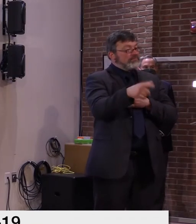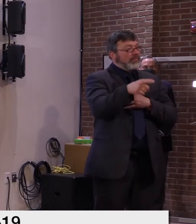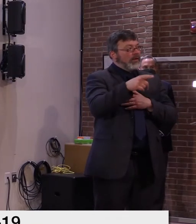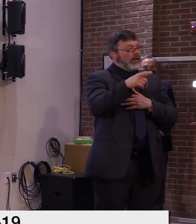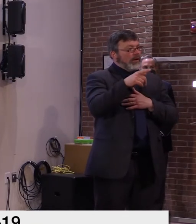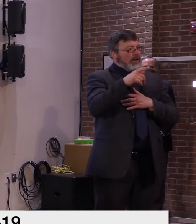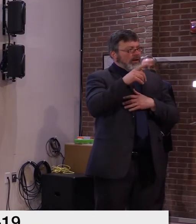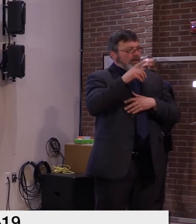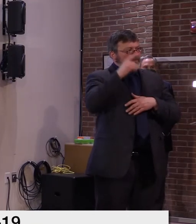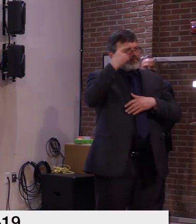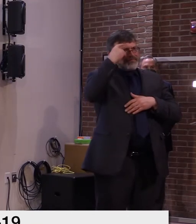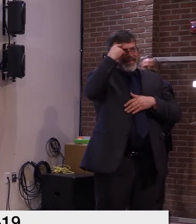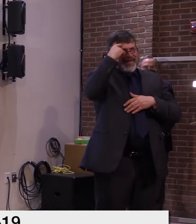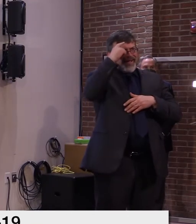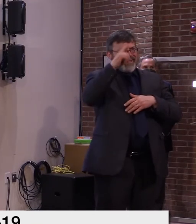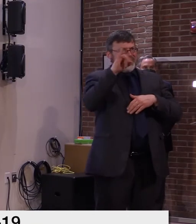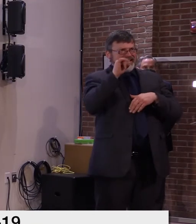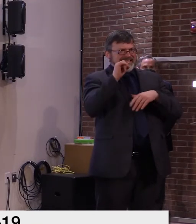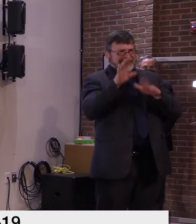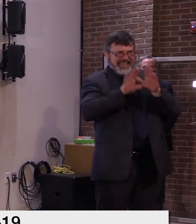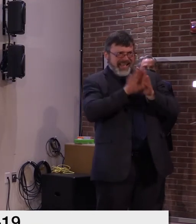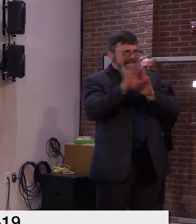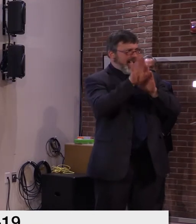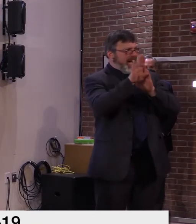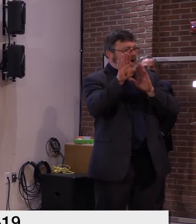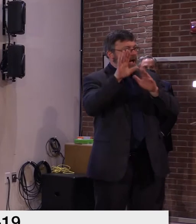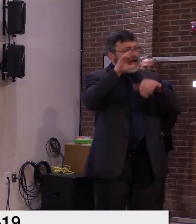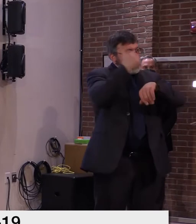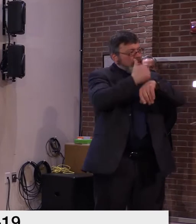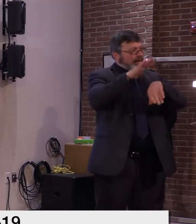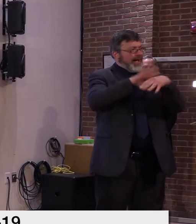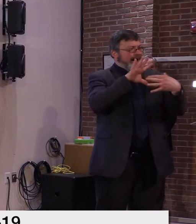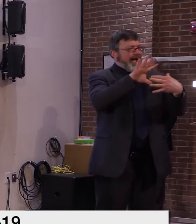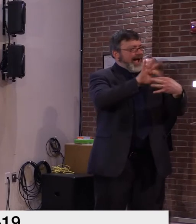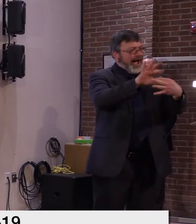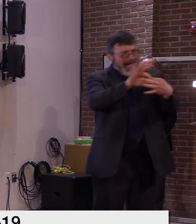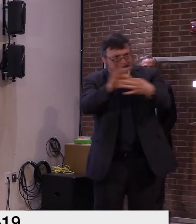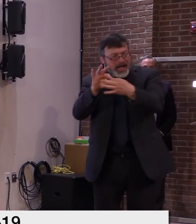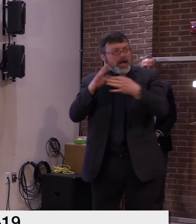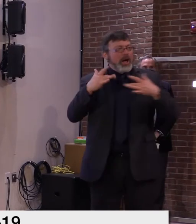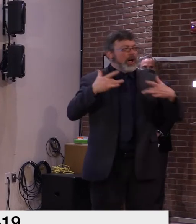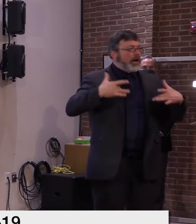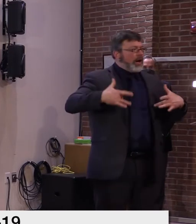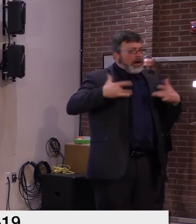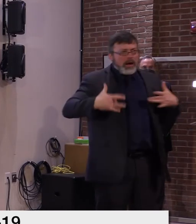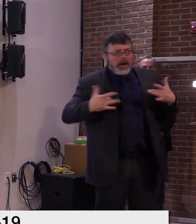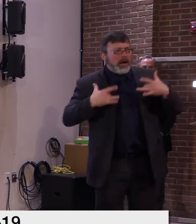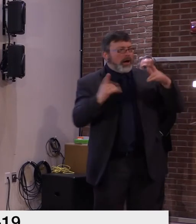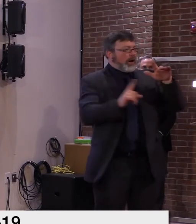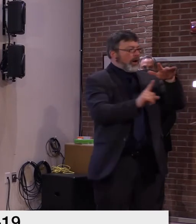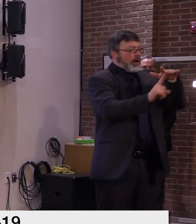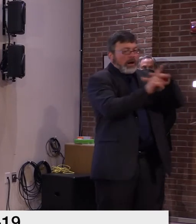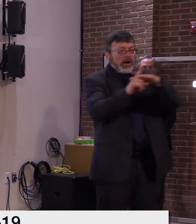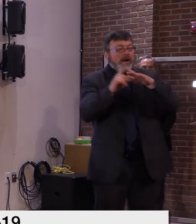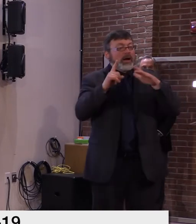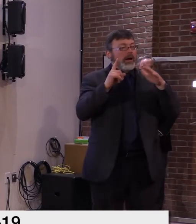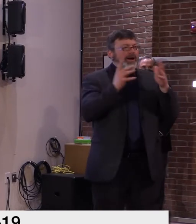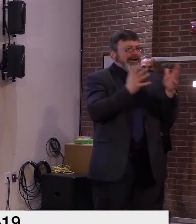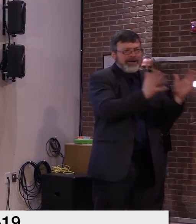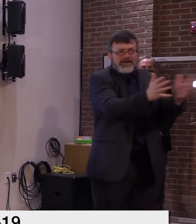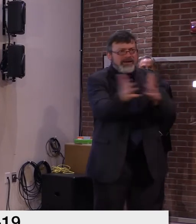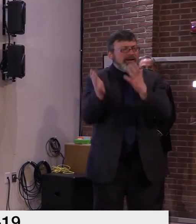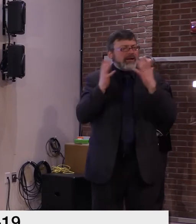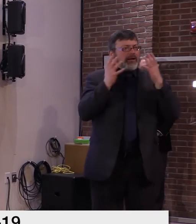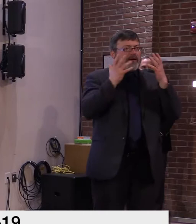is supposed to be about connecting with peers, figuring out who they want to be, building a sense of self-identity, and